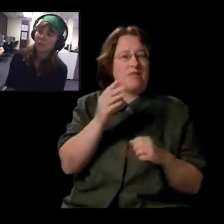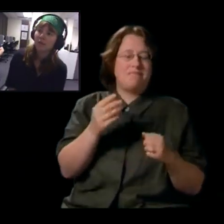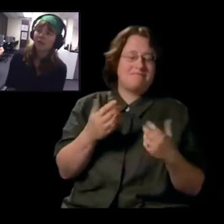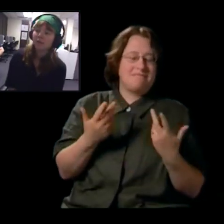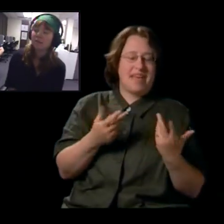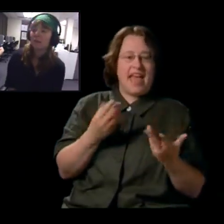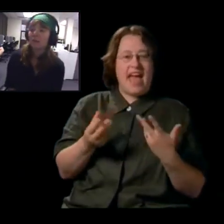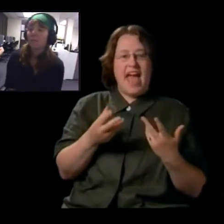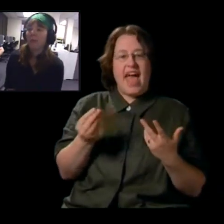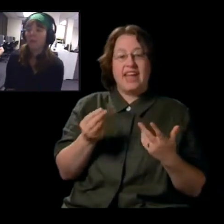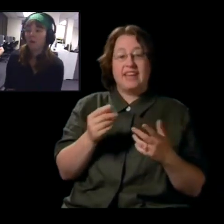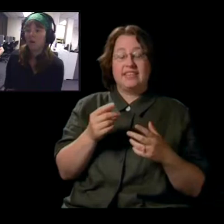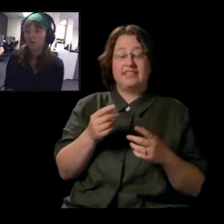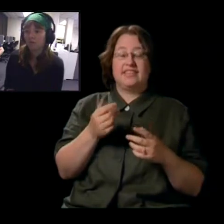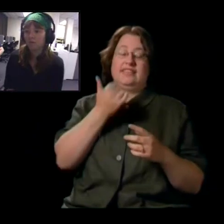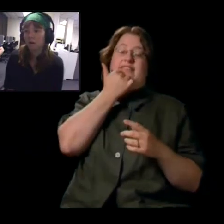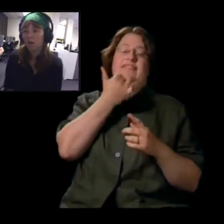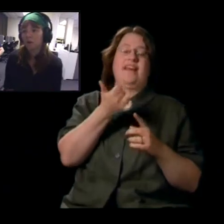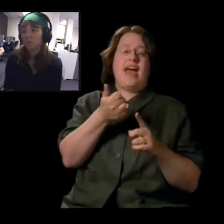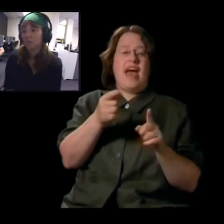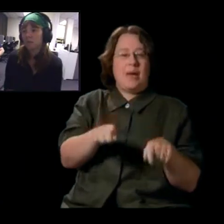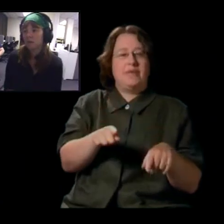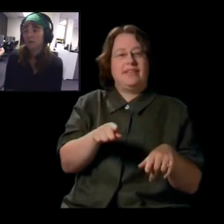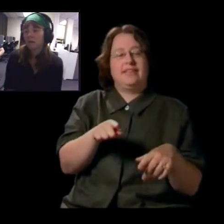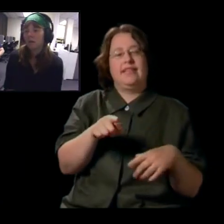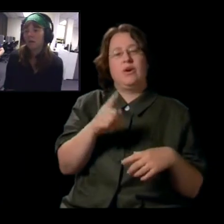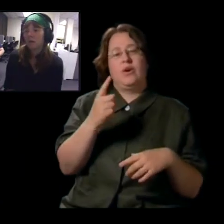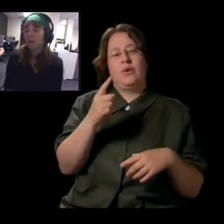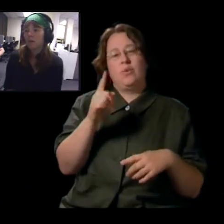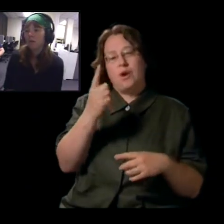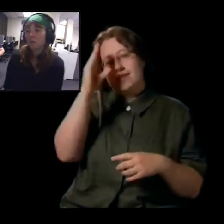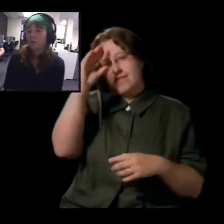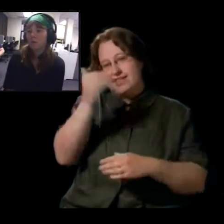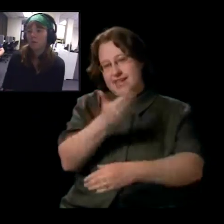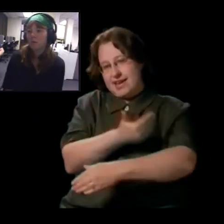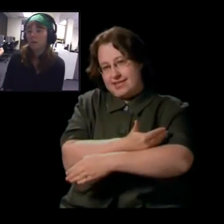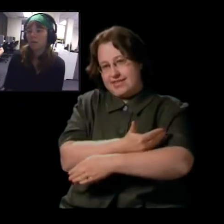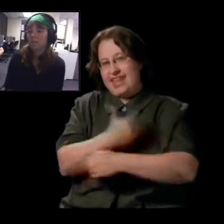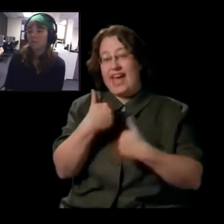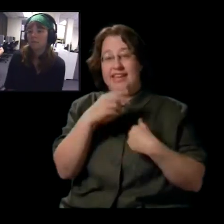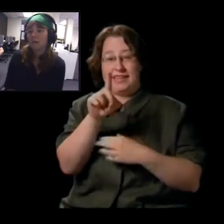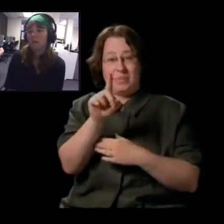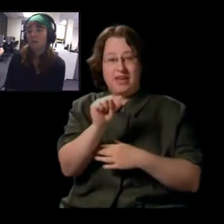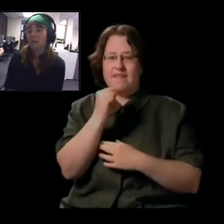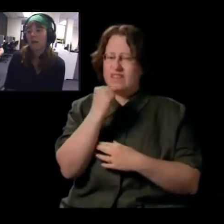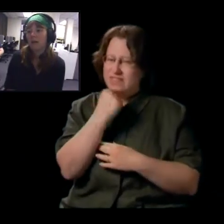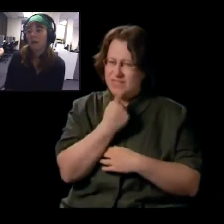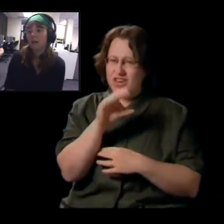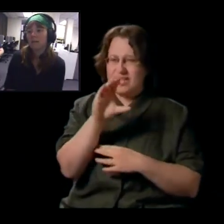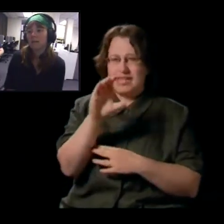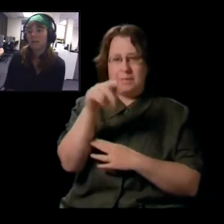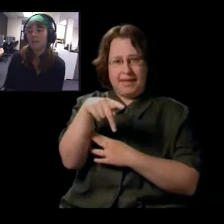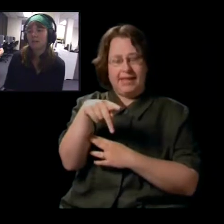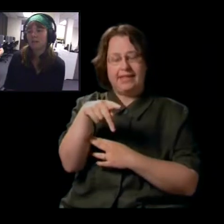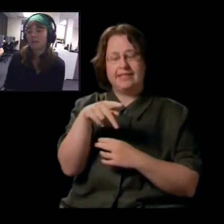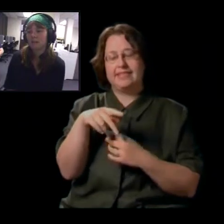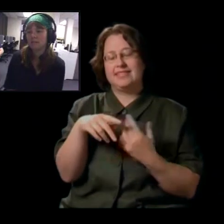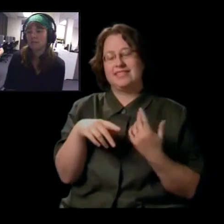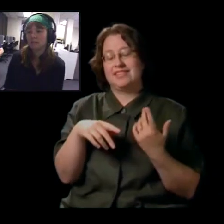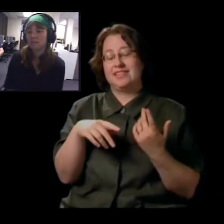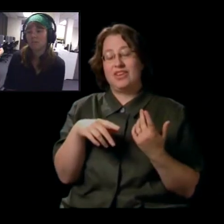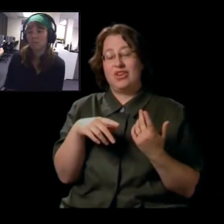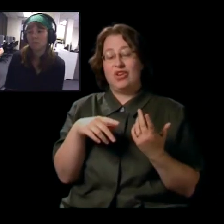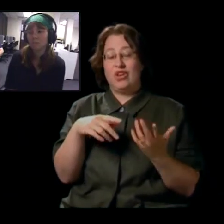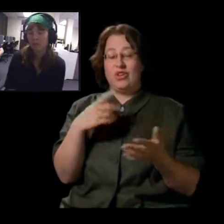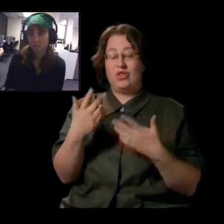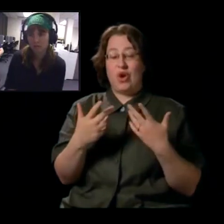That place, Have a Heart Farm, the farmer, his son had a very serious